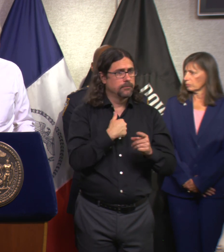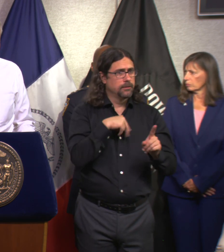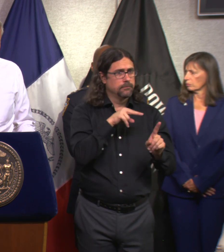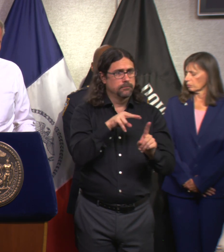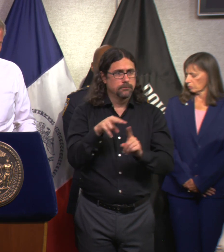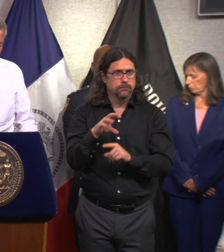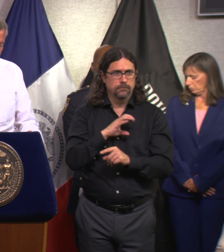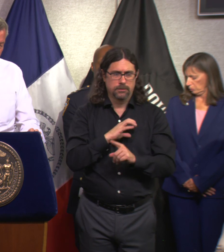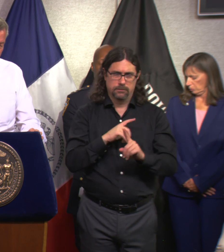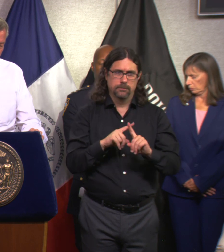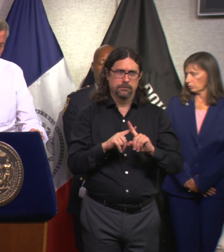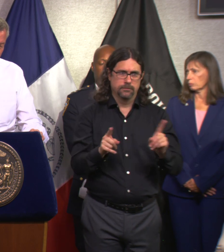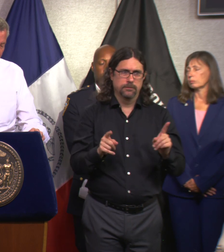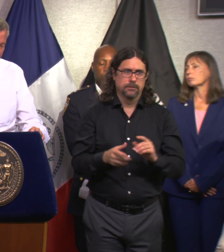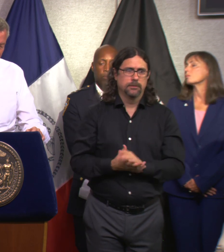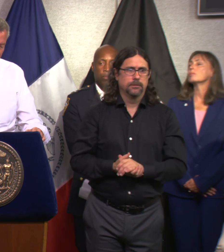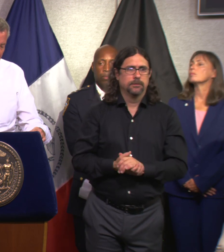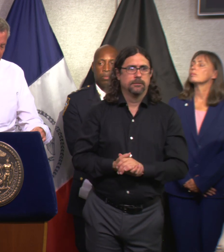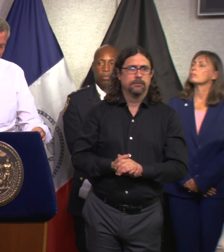community.